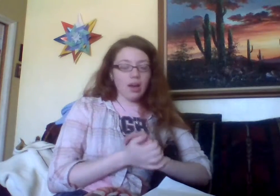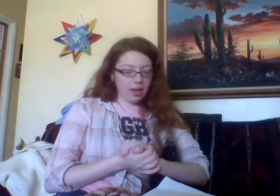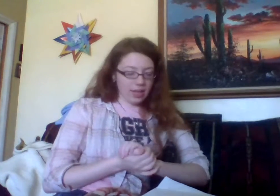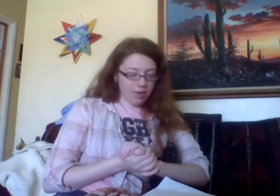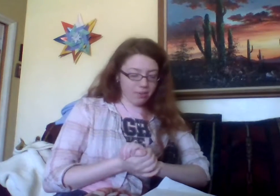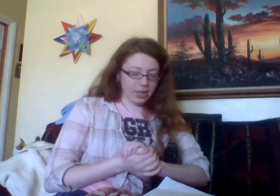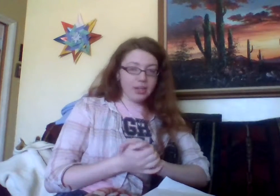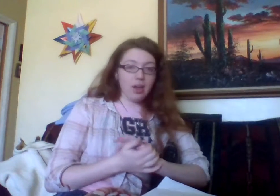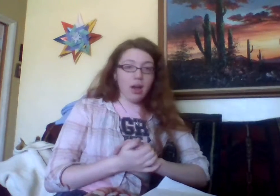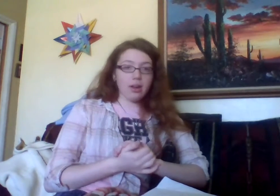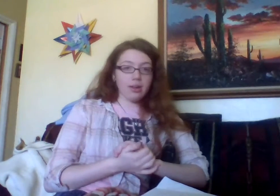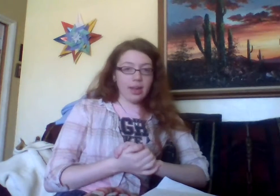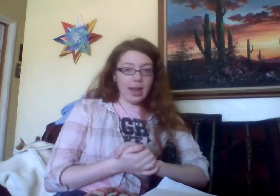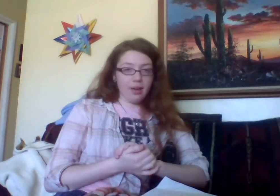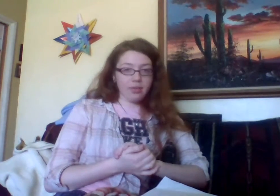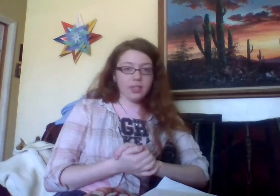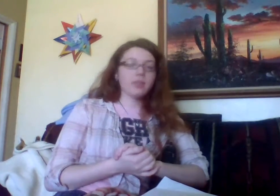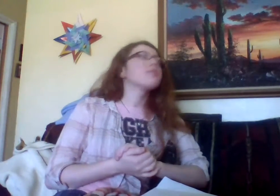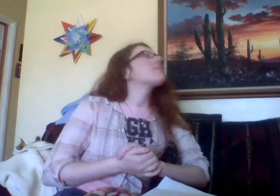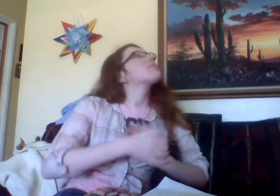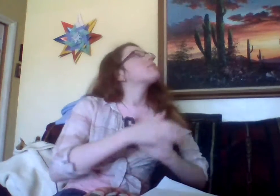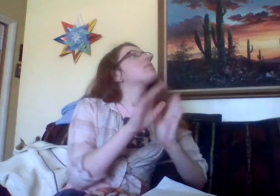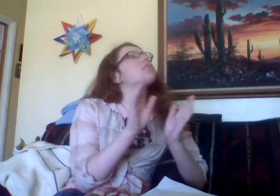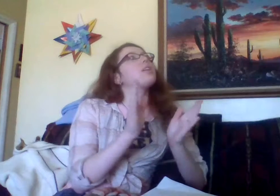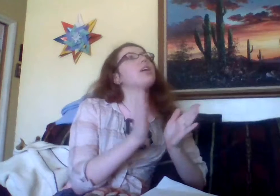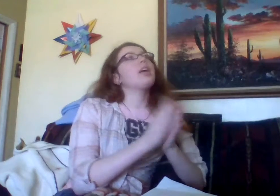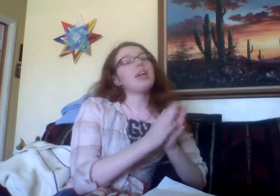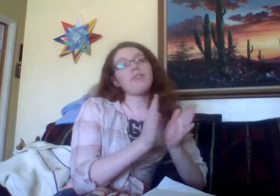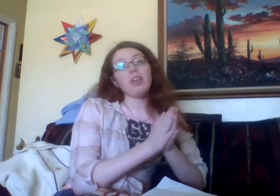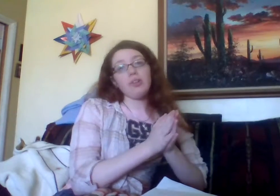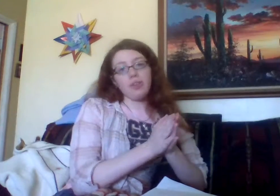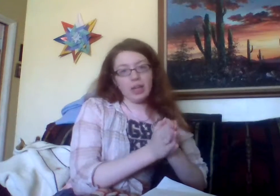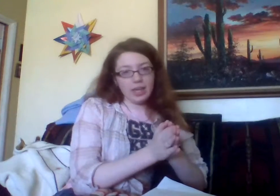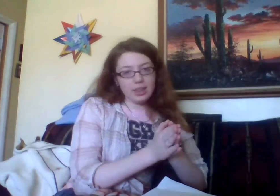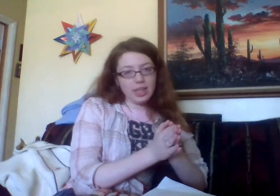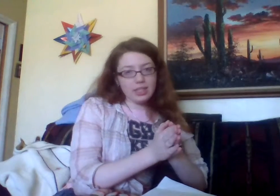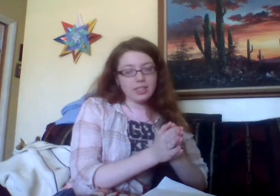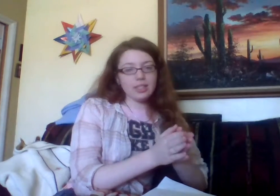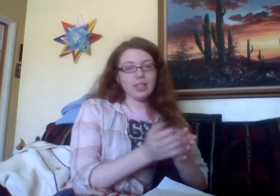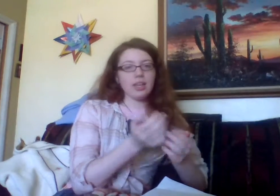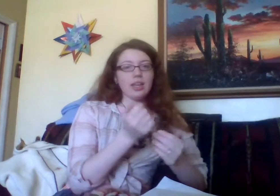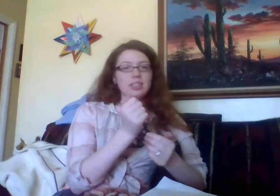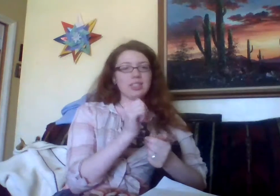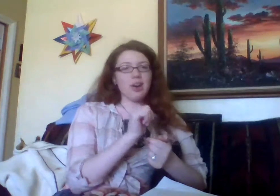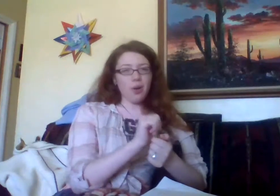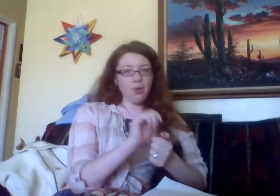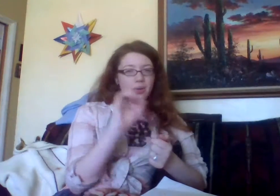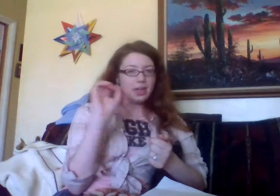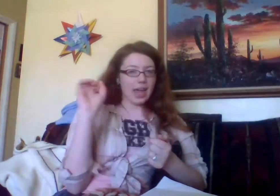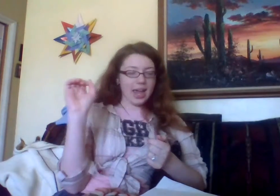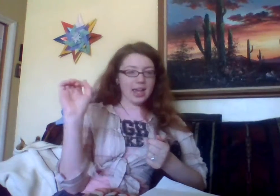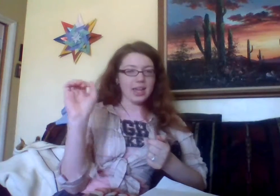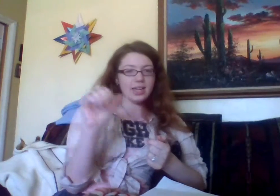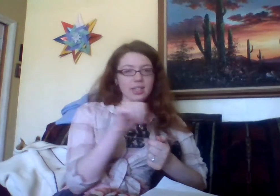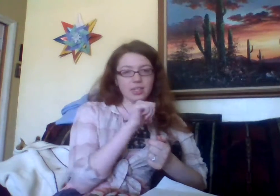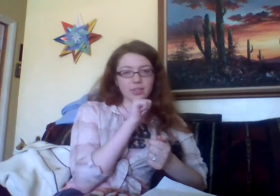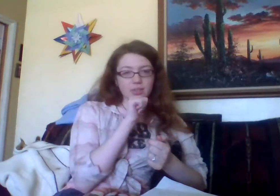And that would be not allowed. If you forget this, it's okay to do